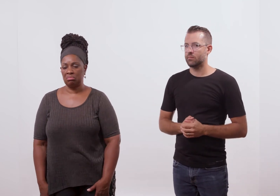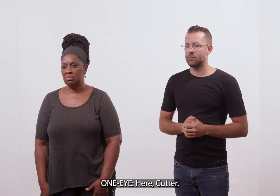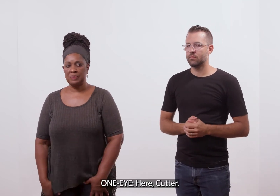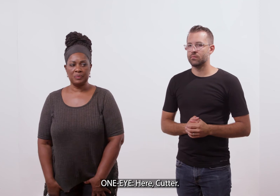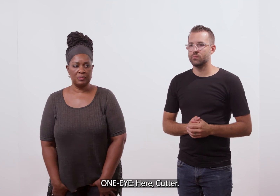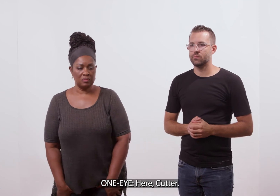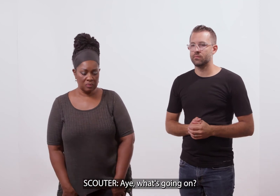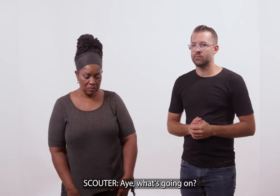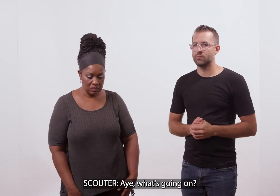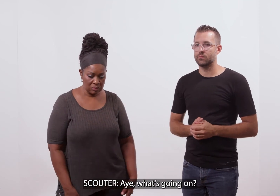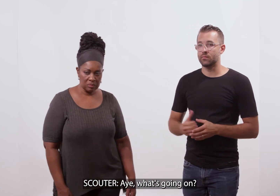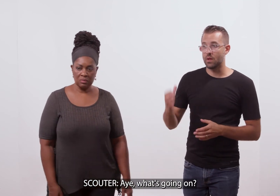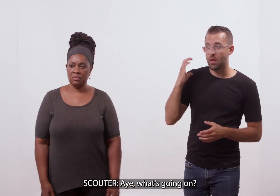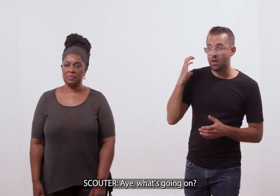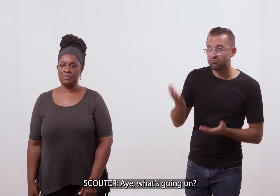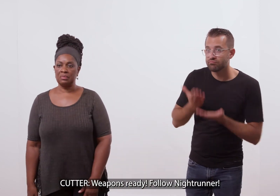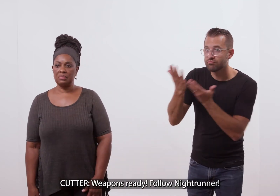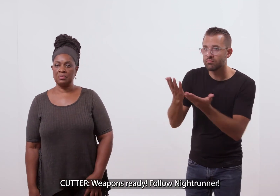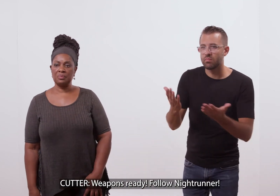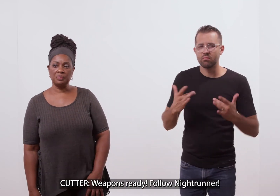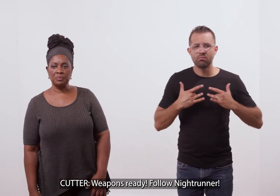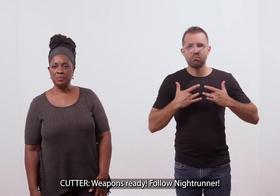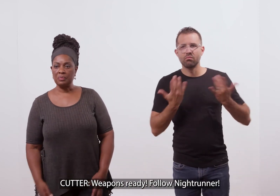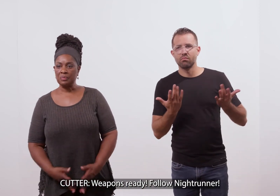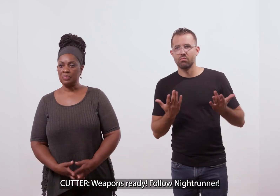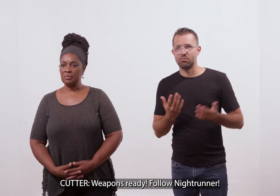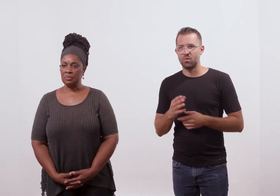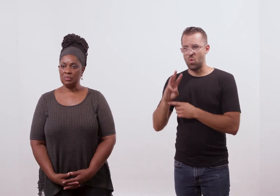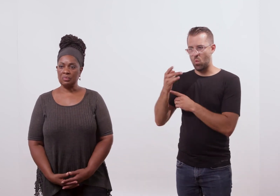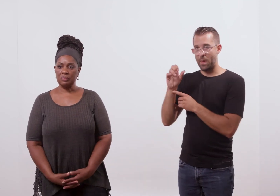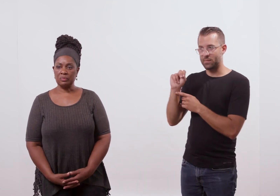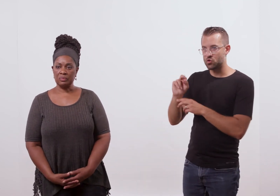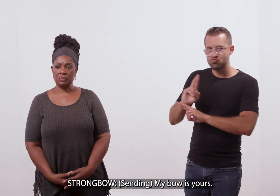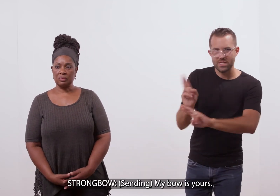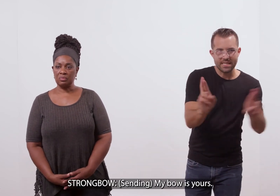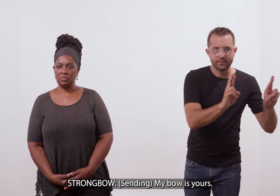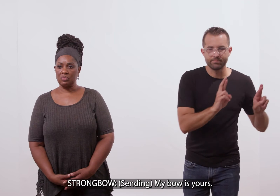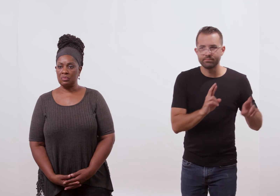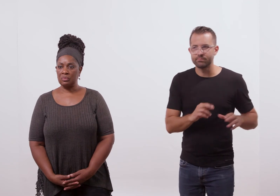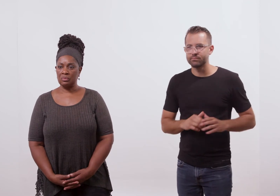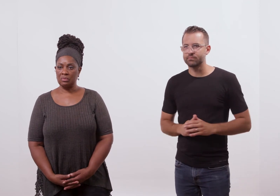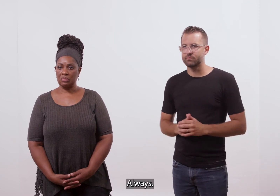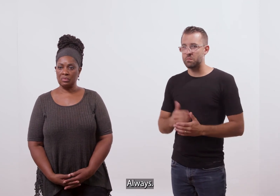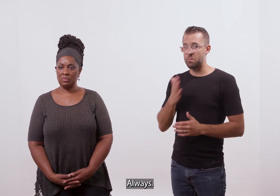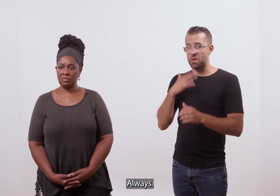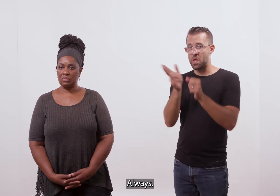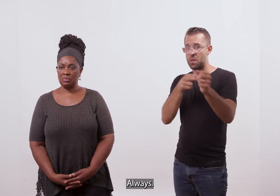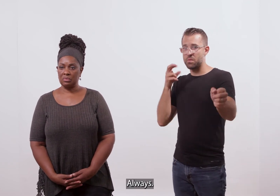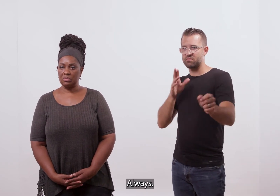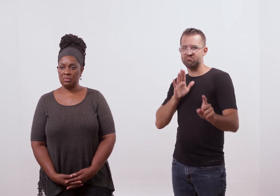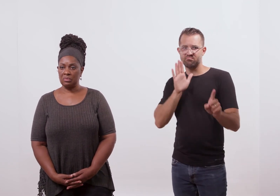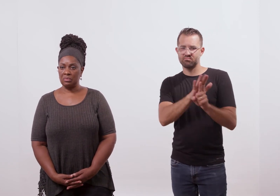Here, Cutter. Hey, what's going on? Weapons ready! Follow Night Runner! My bow is yours. Always.